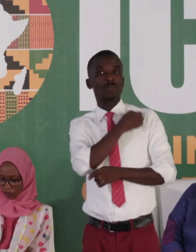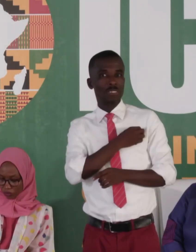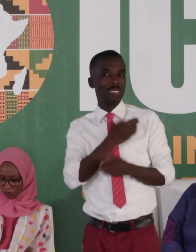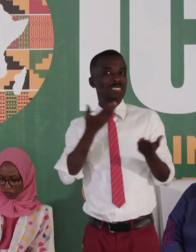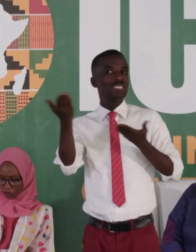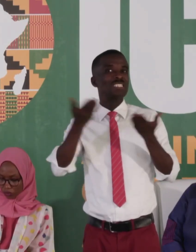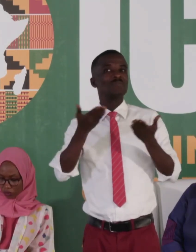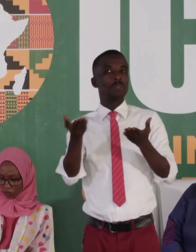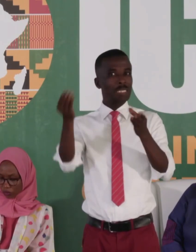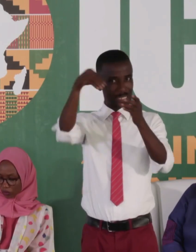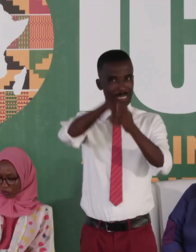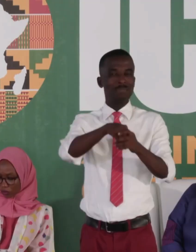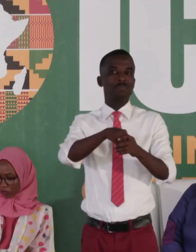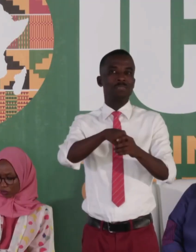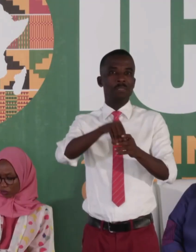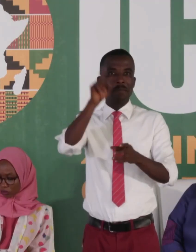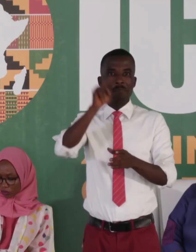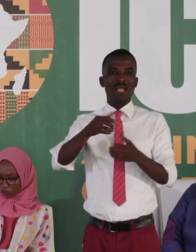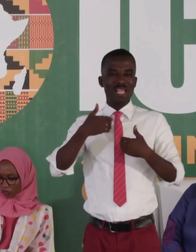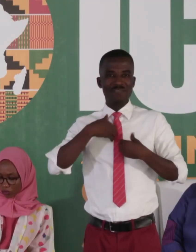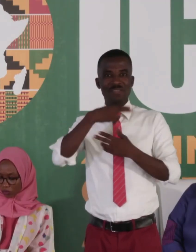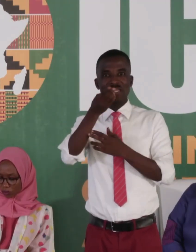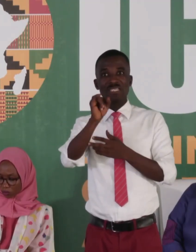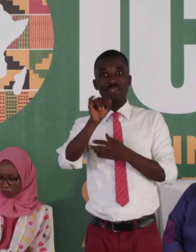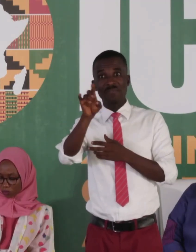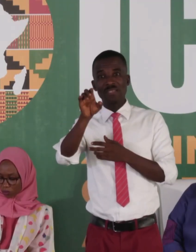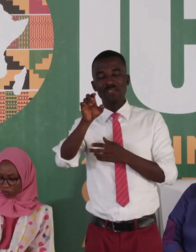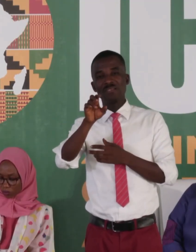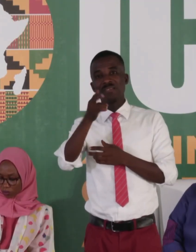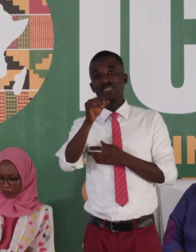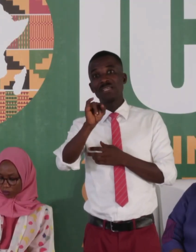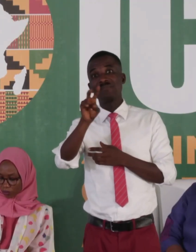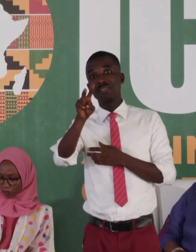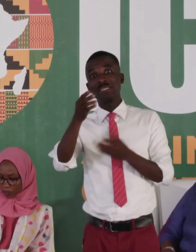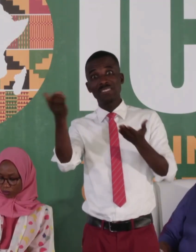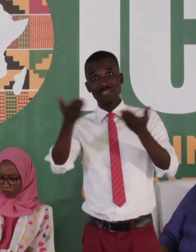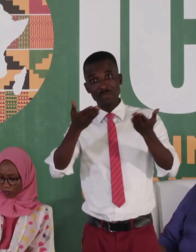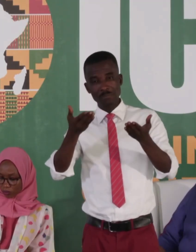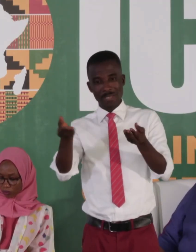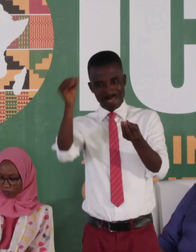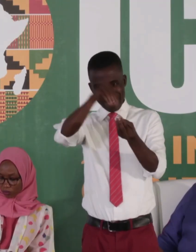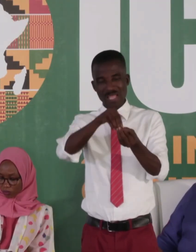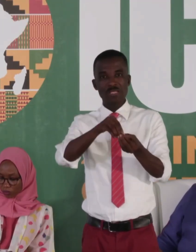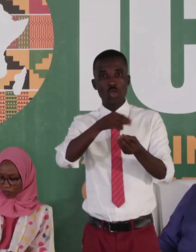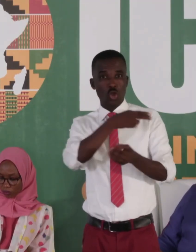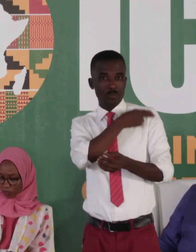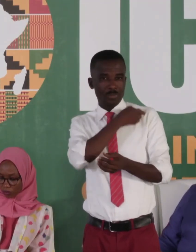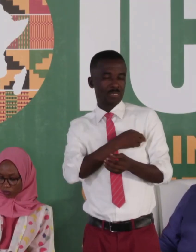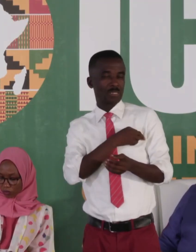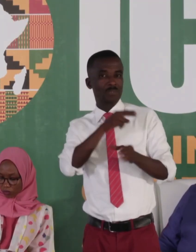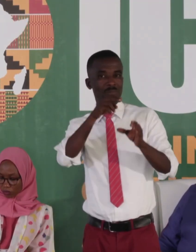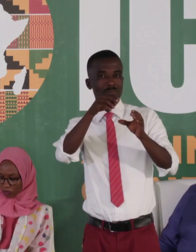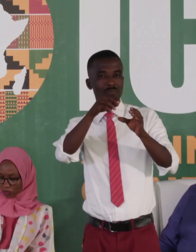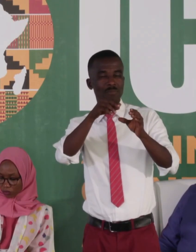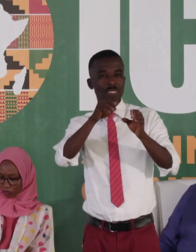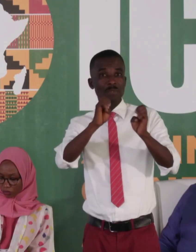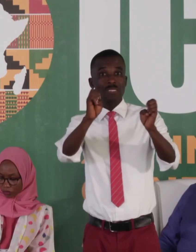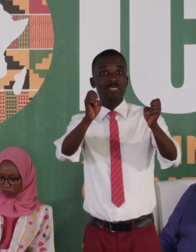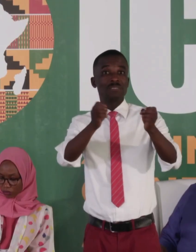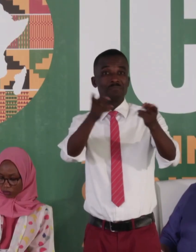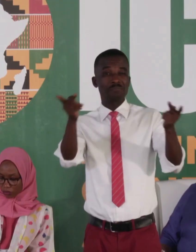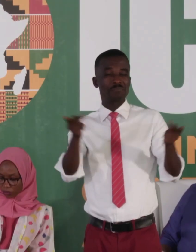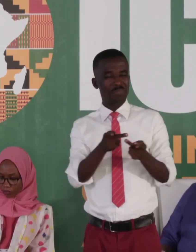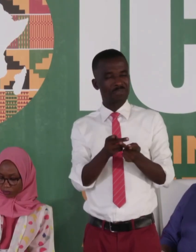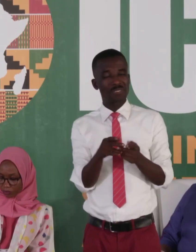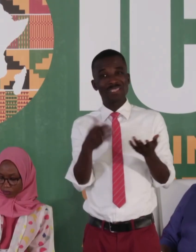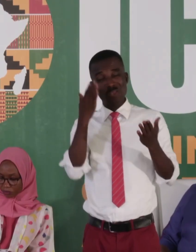We should have an emergency preparedness plan, especially at the district level, because we live in a world of uncertainty. We didn't know